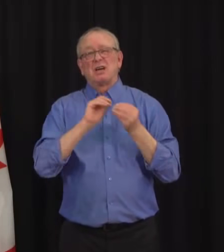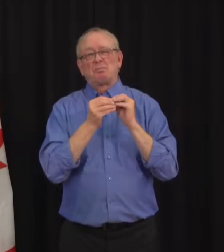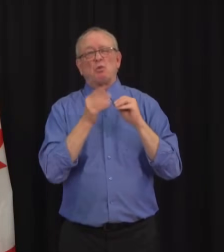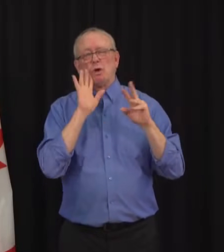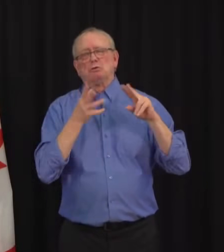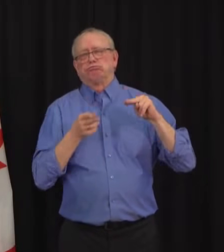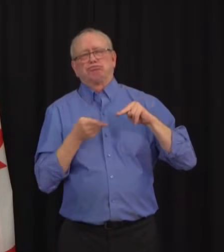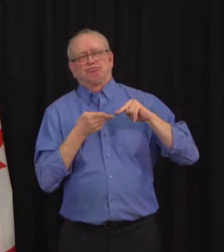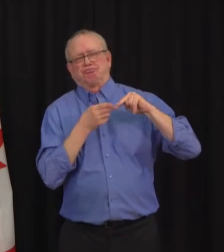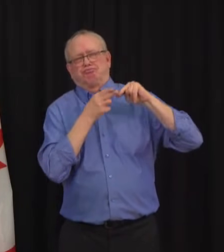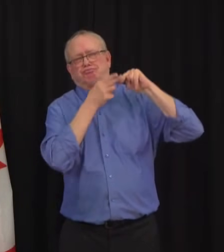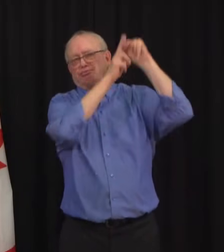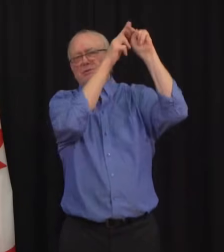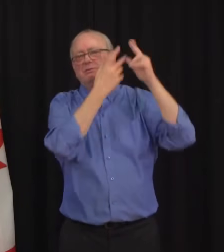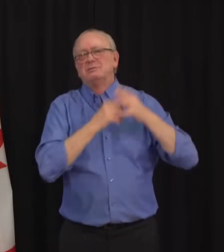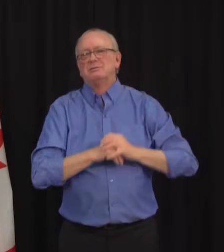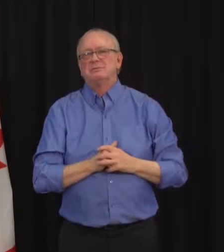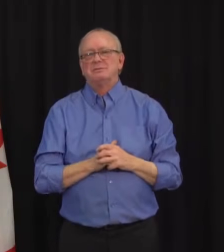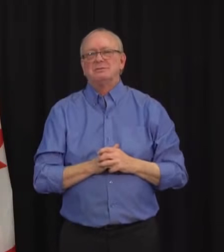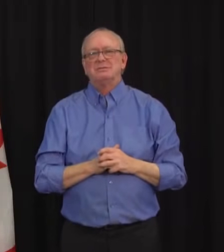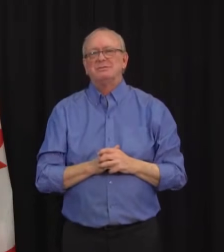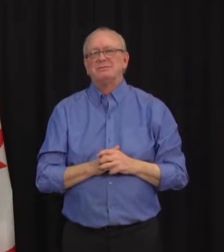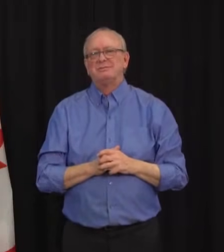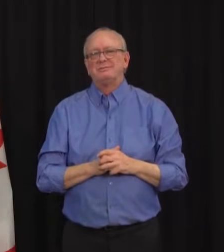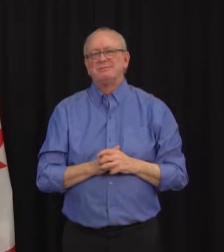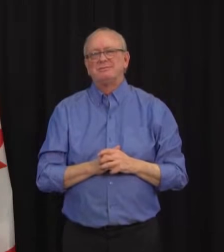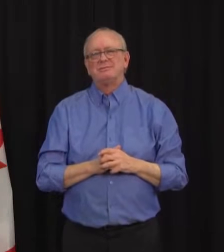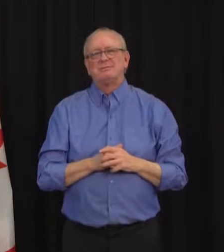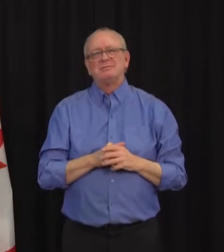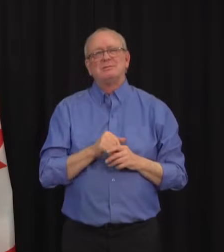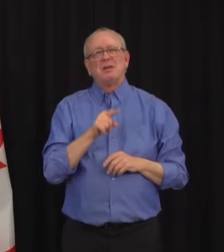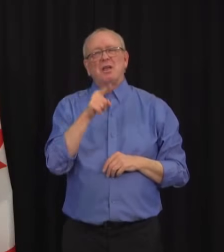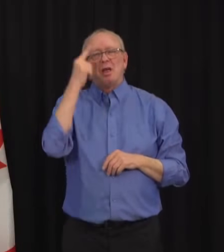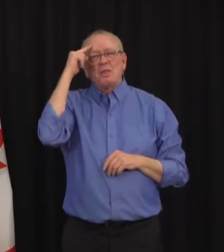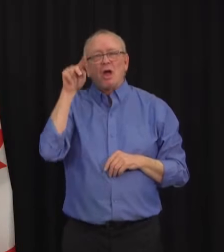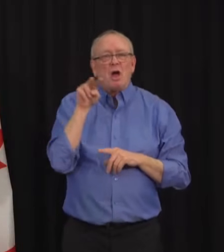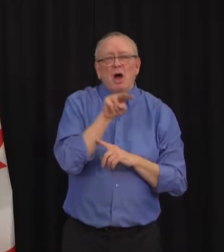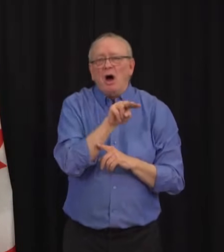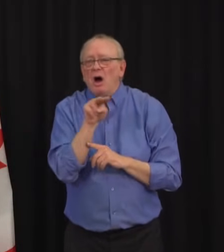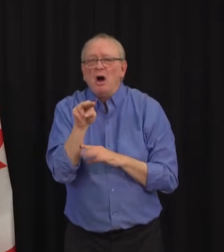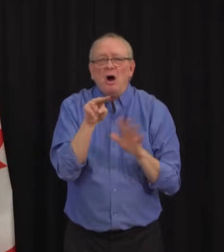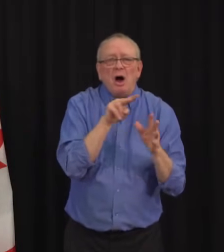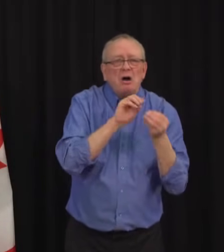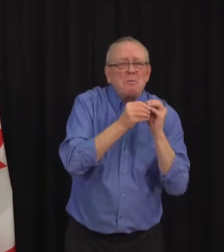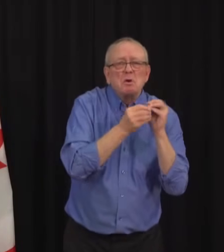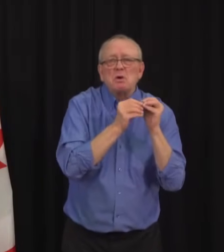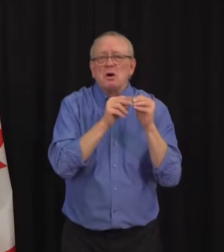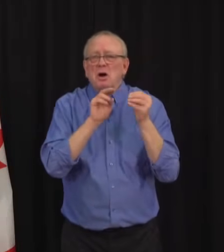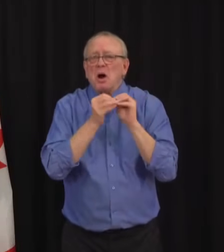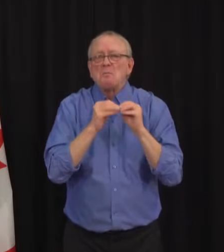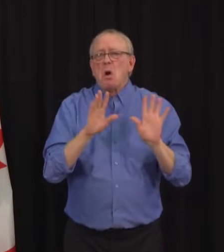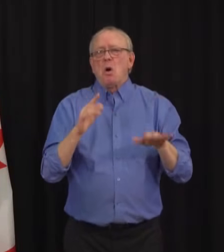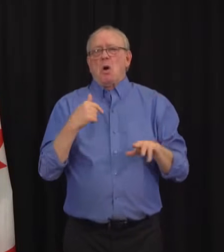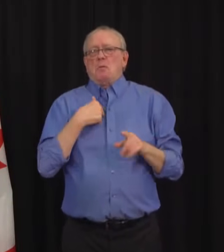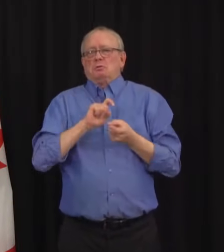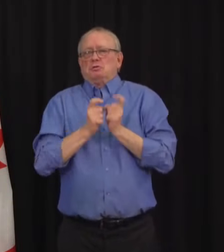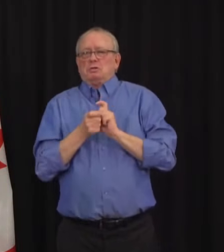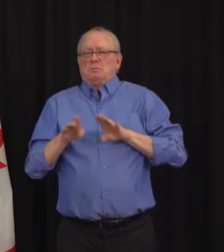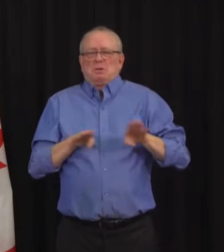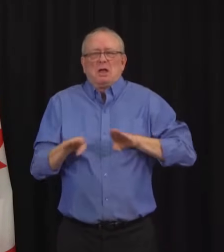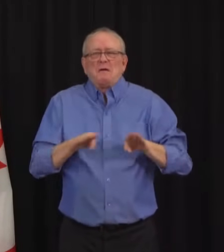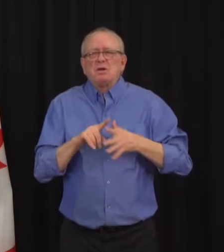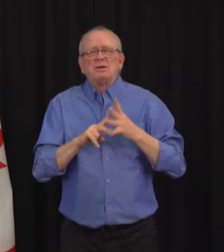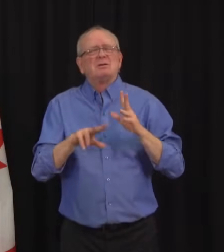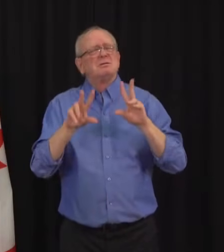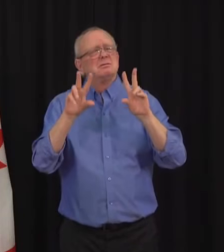again, no one should be watching these numbers to determine whether or not they need to change their behavior. Behavior needs to change,